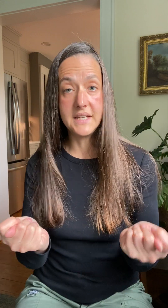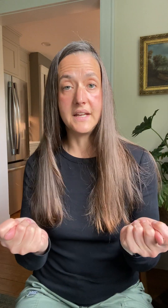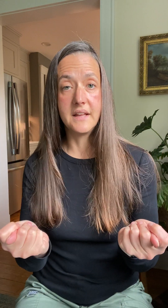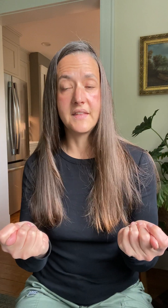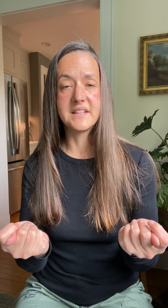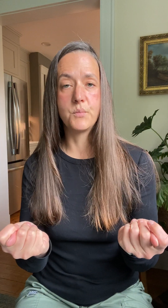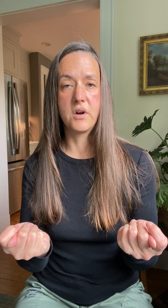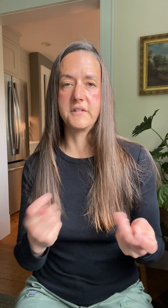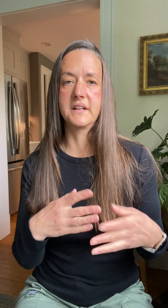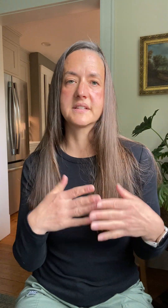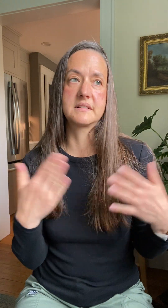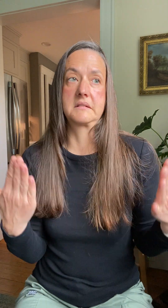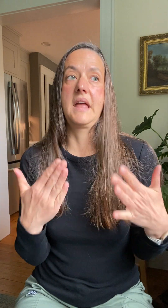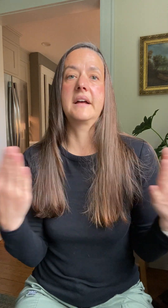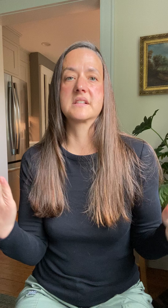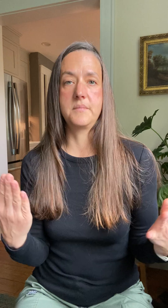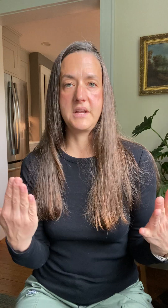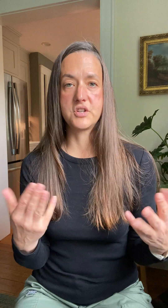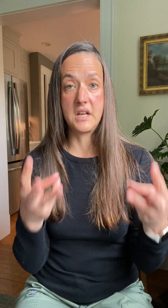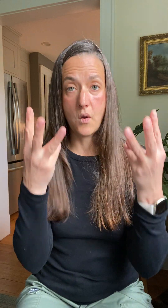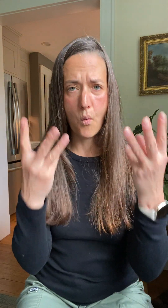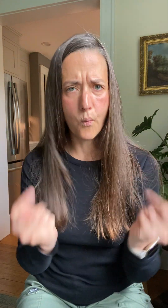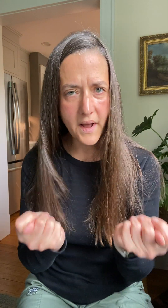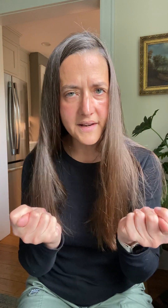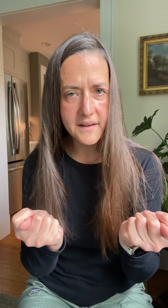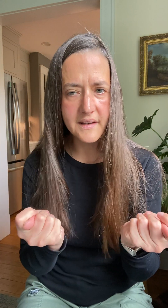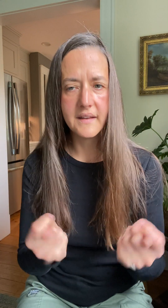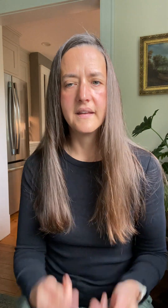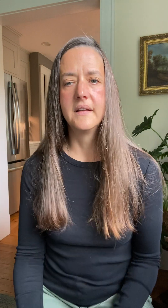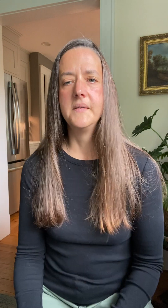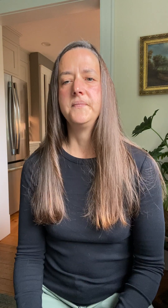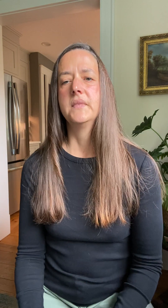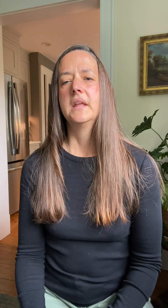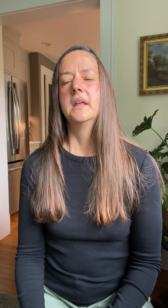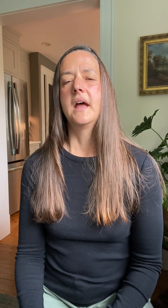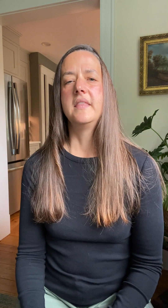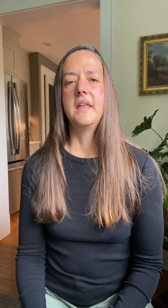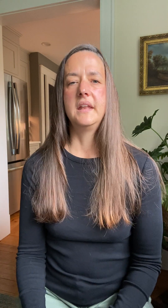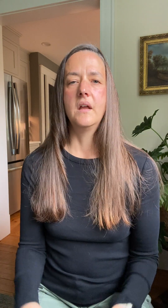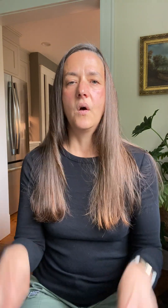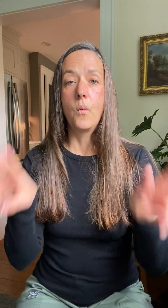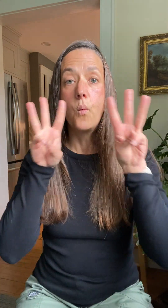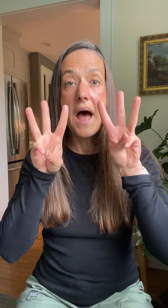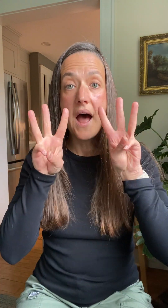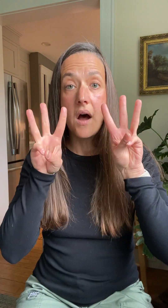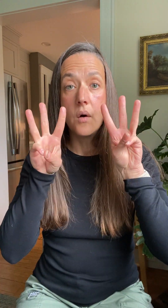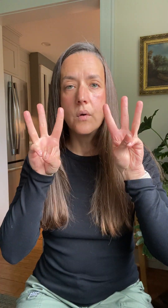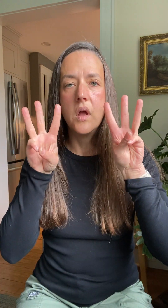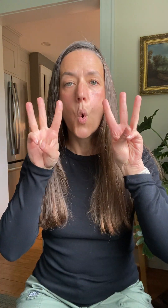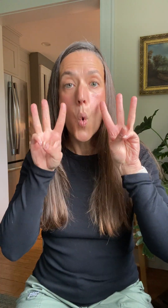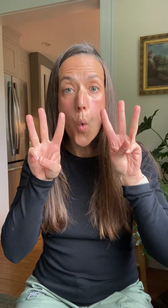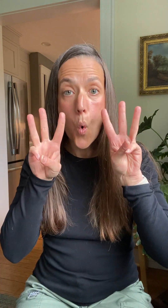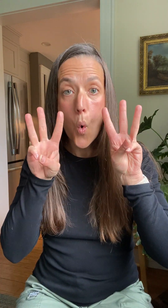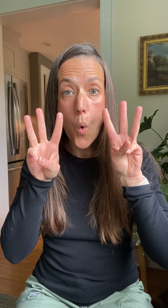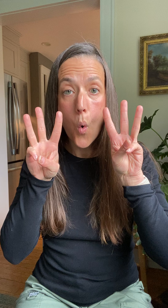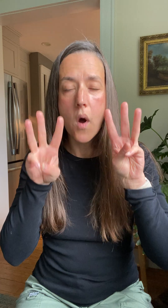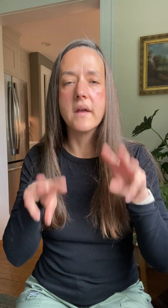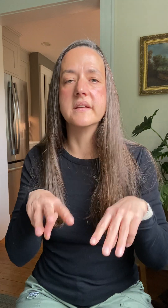W-T. That's more of an exclamation. What? And then wow is